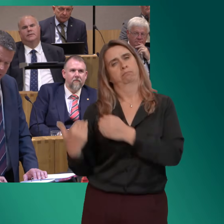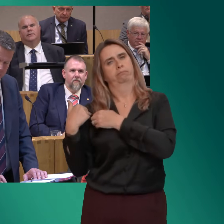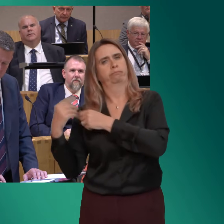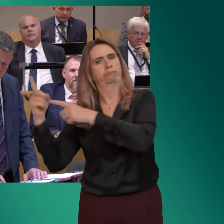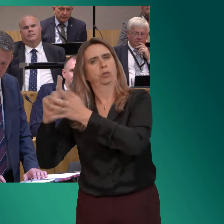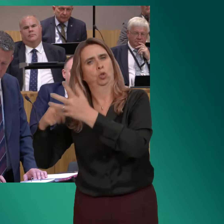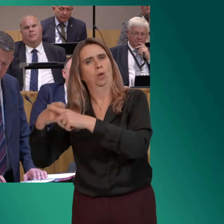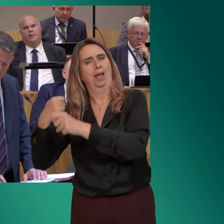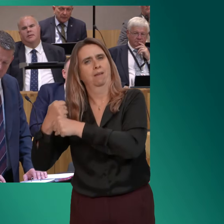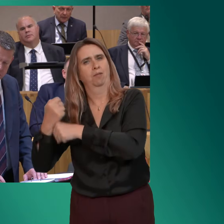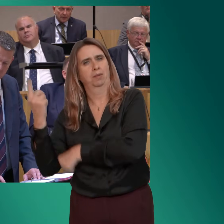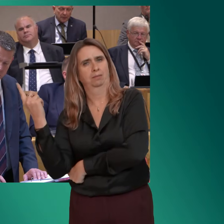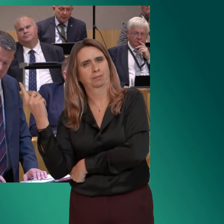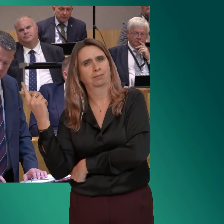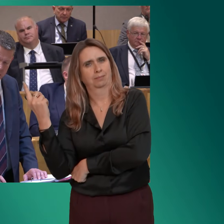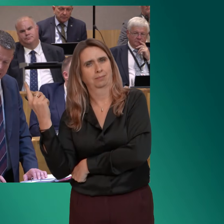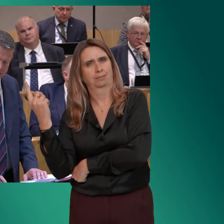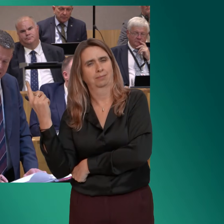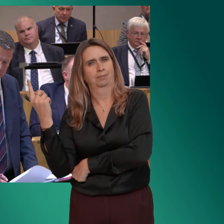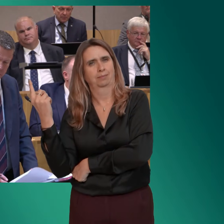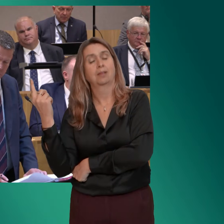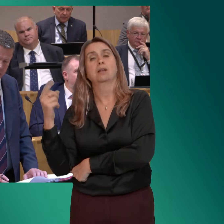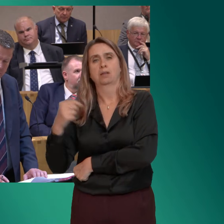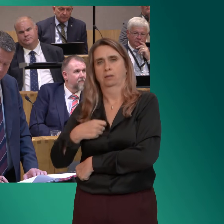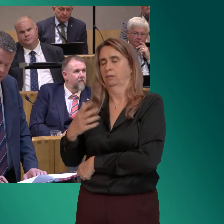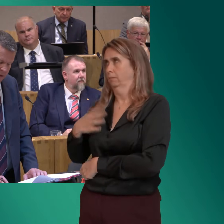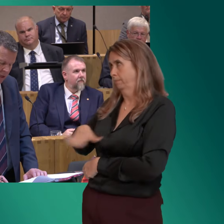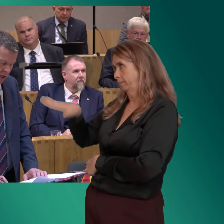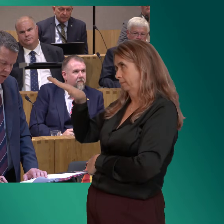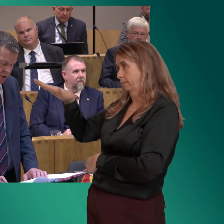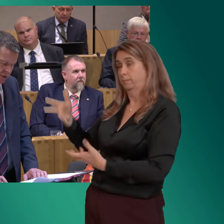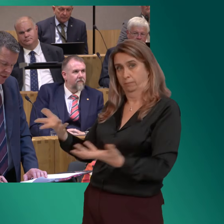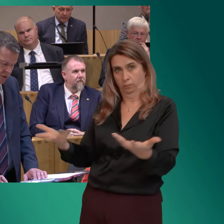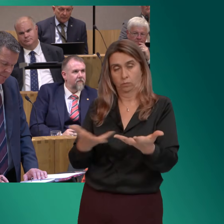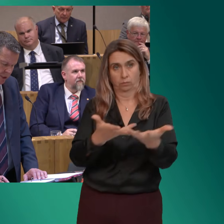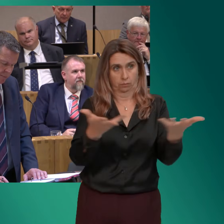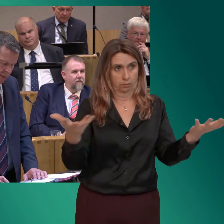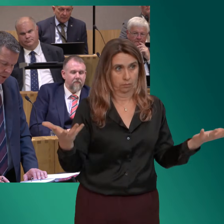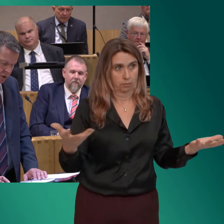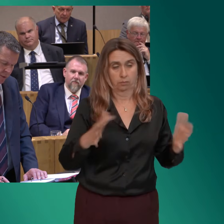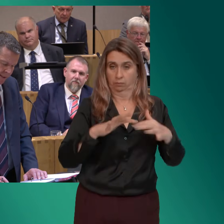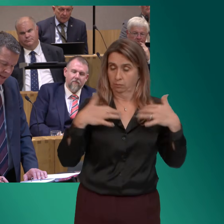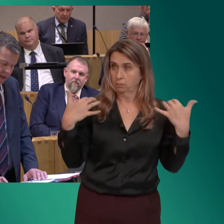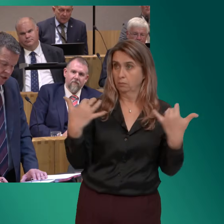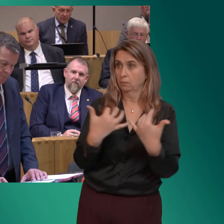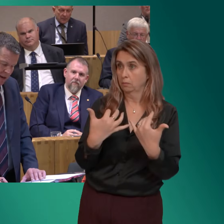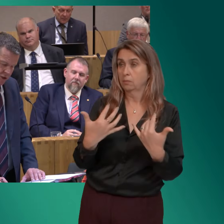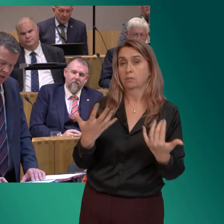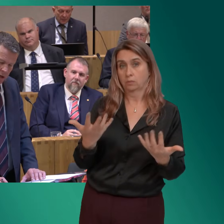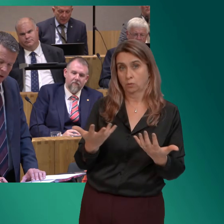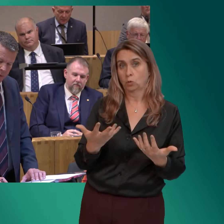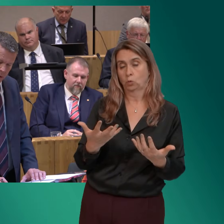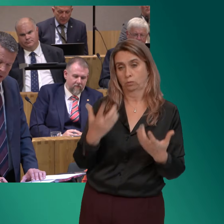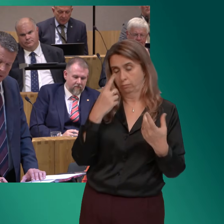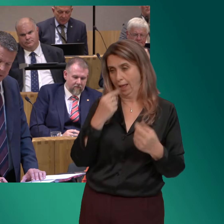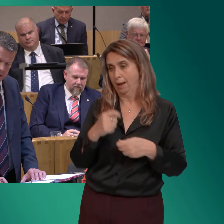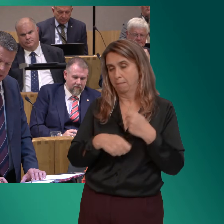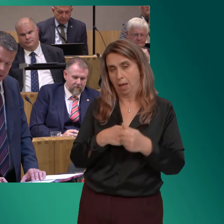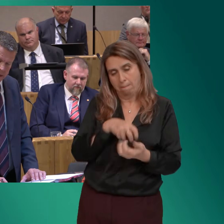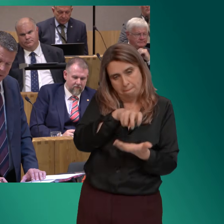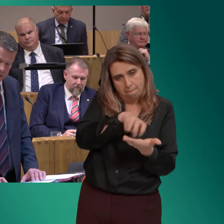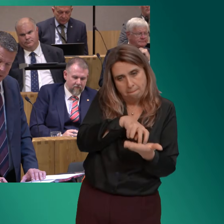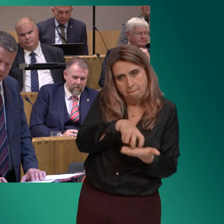our suite of measures, we will obviously want to enable members across this chamber to be able to measure